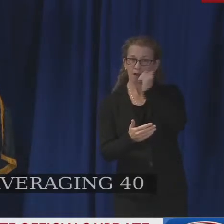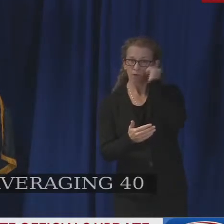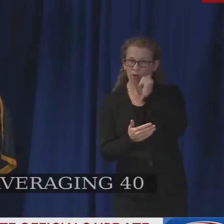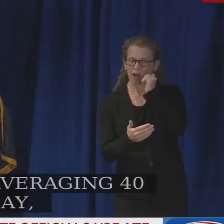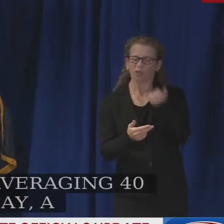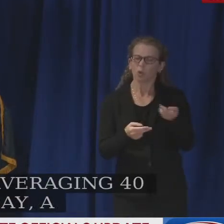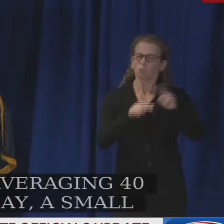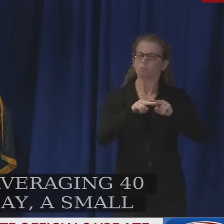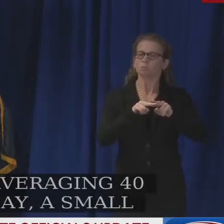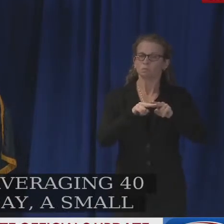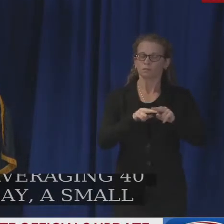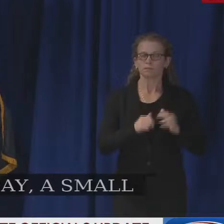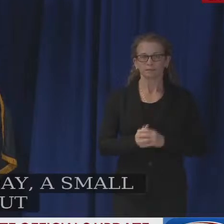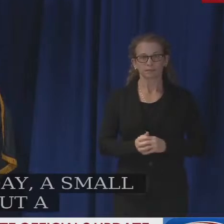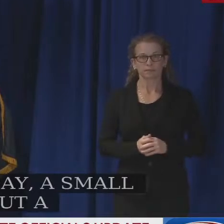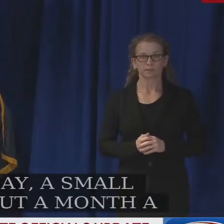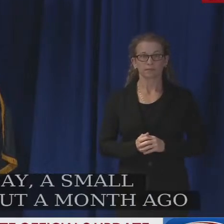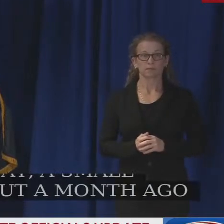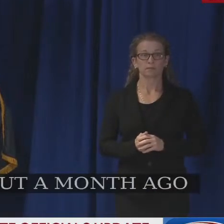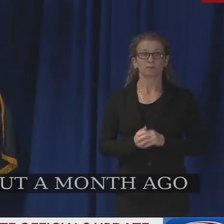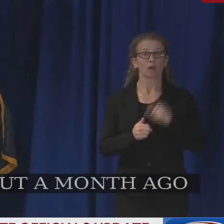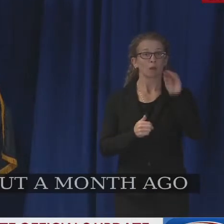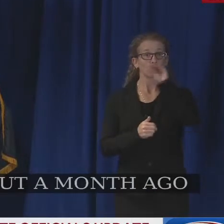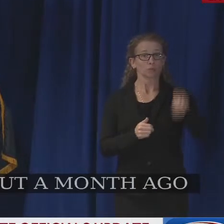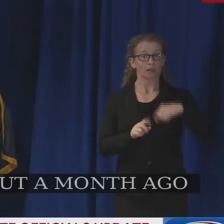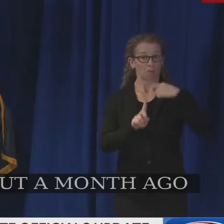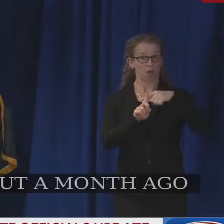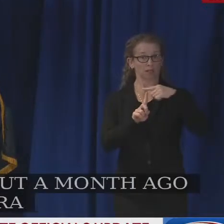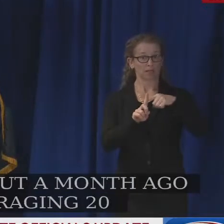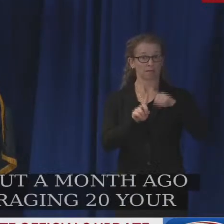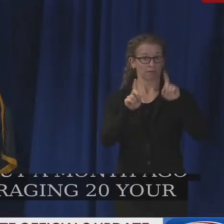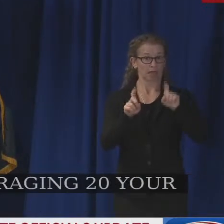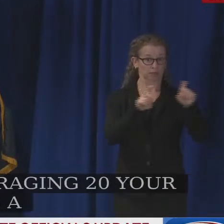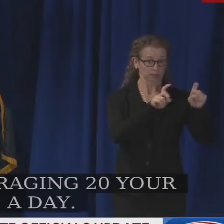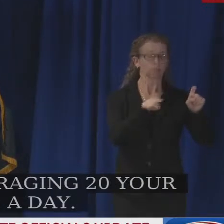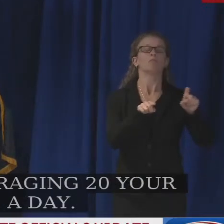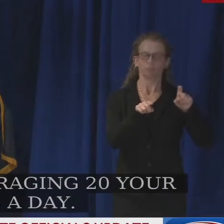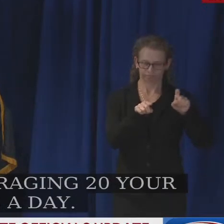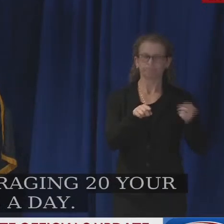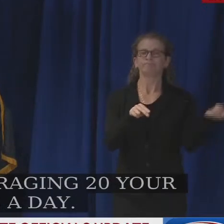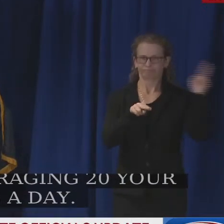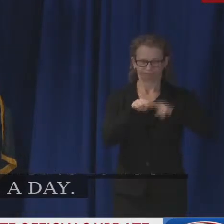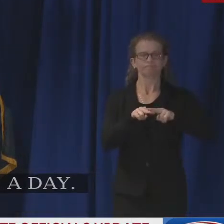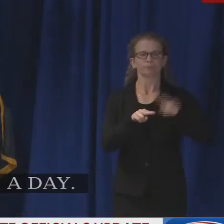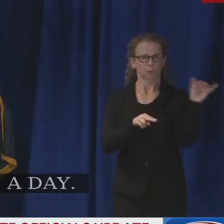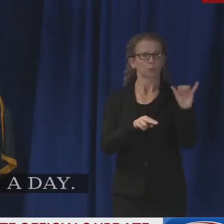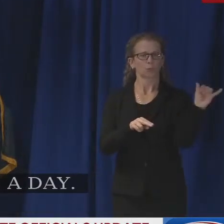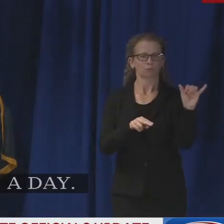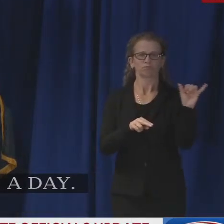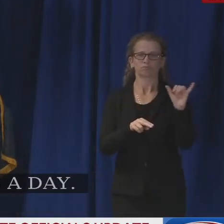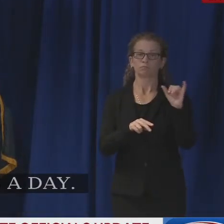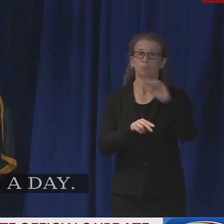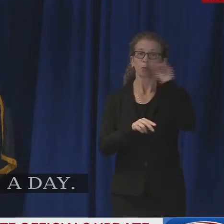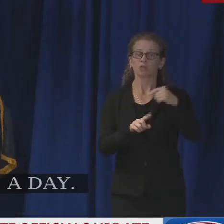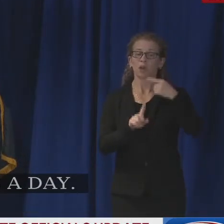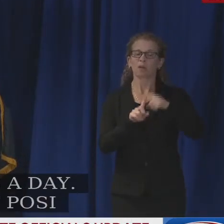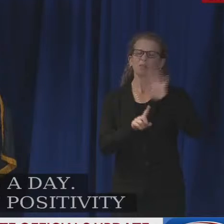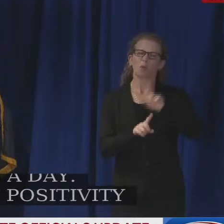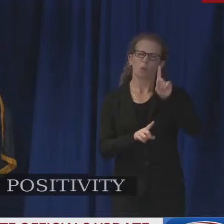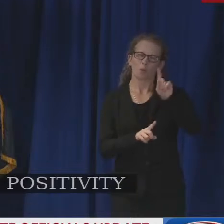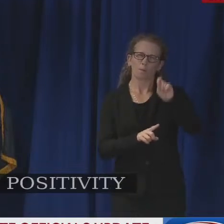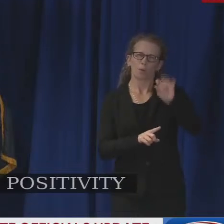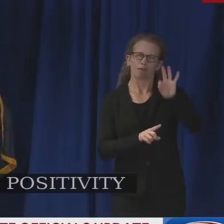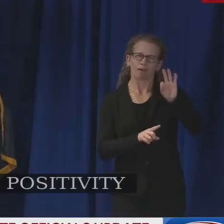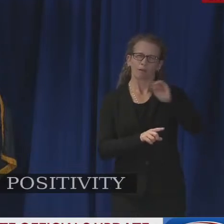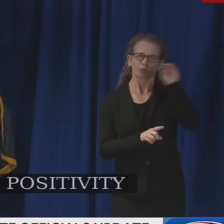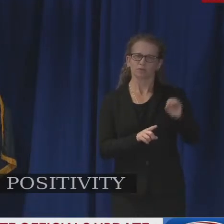day. Similarly, the test positivity rate is also showing an increase. Test positivity is averaging around 1.9%